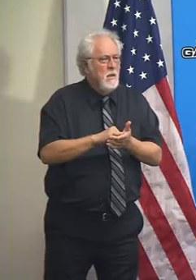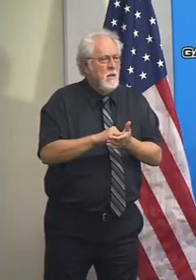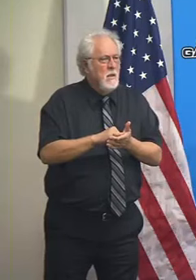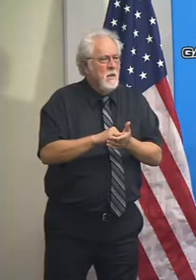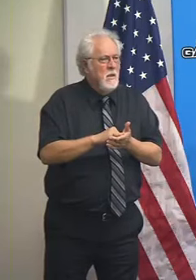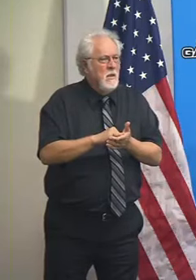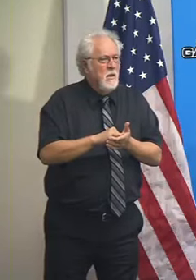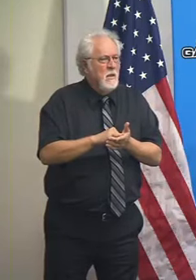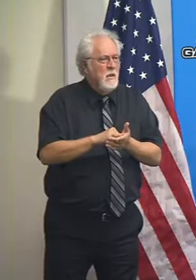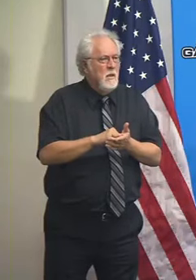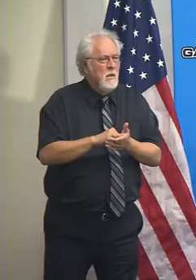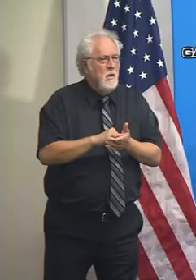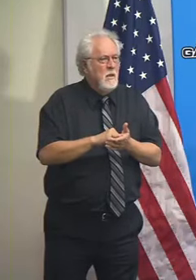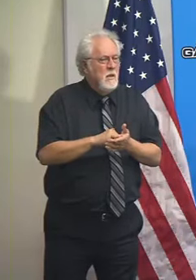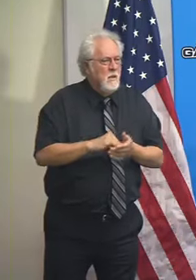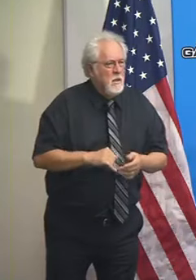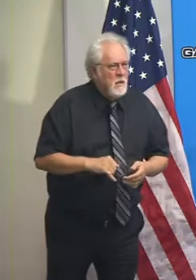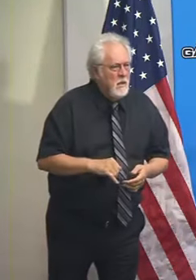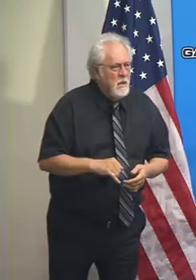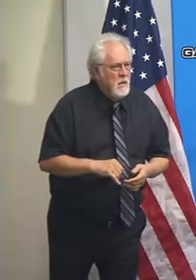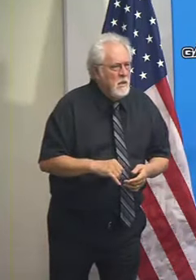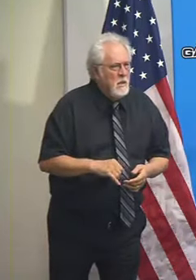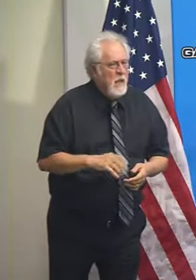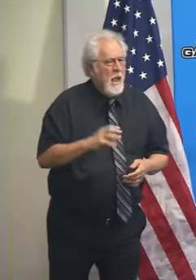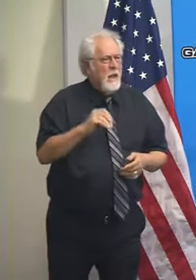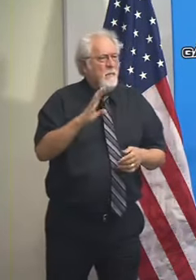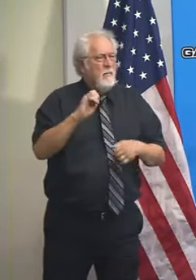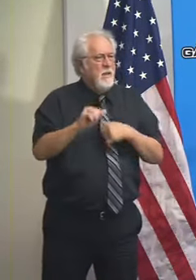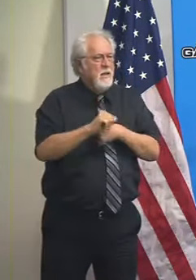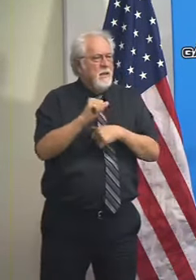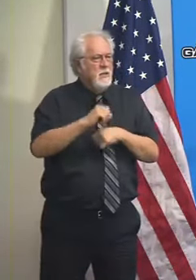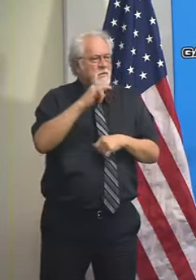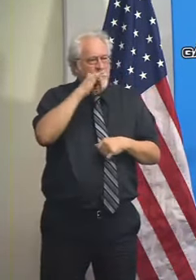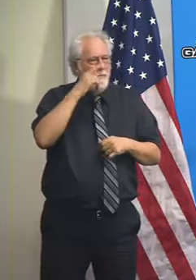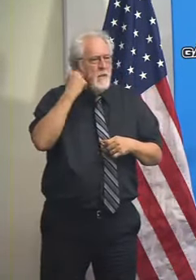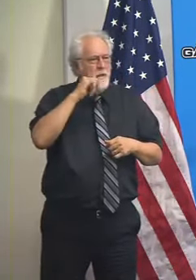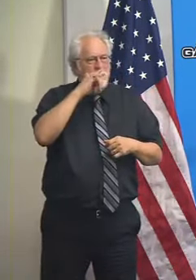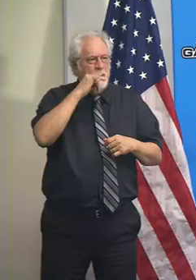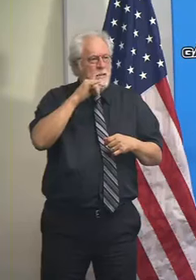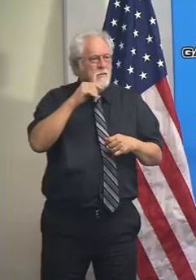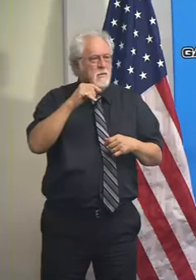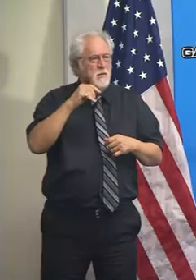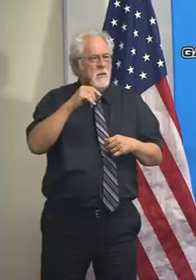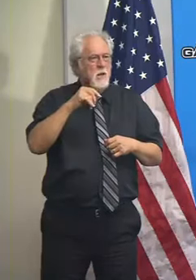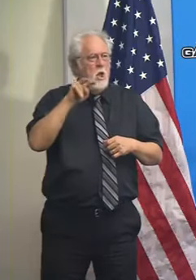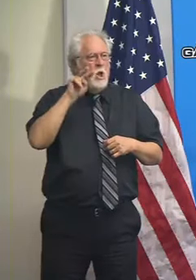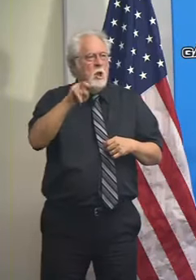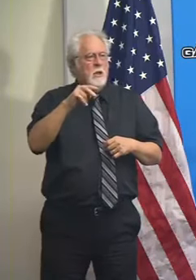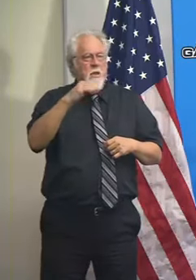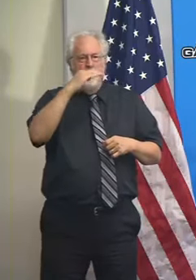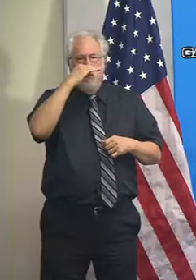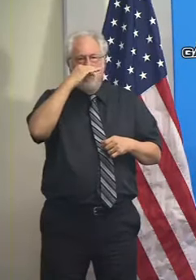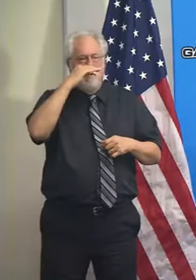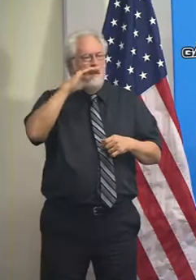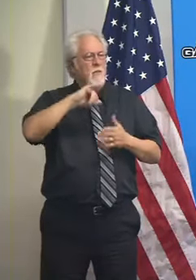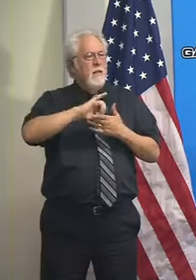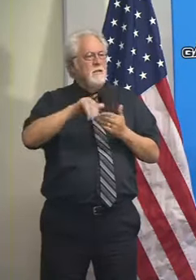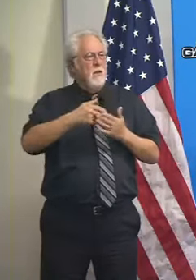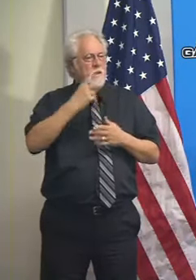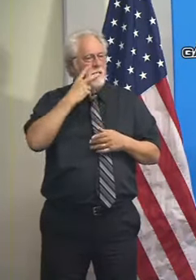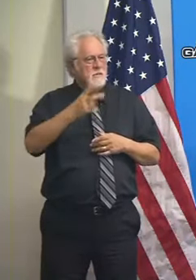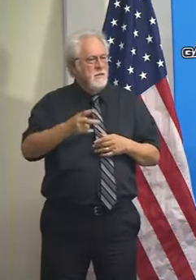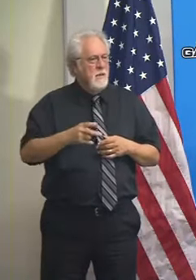Even believe there's danger for the kids because kids are looking at adults and that's all they see and how even someone